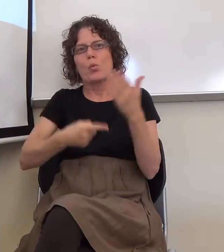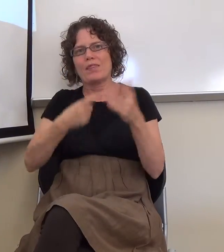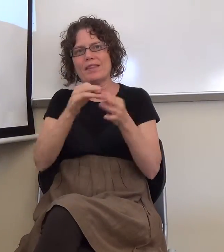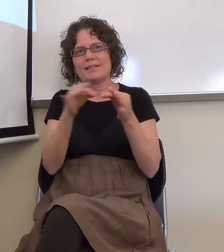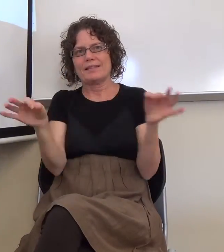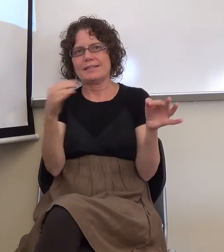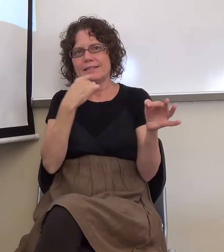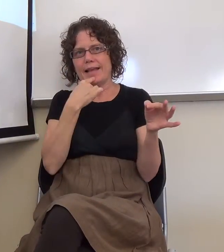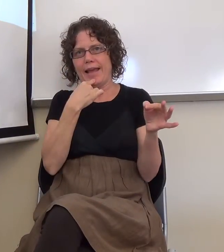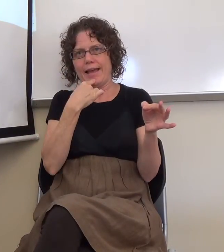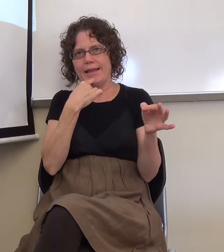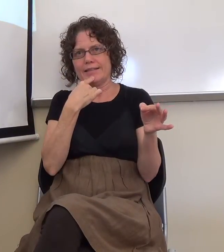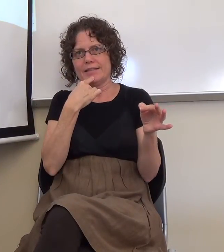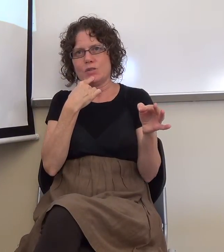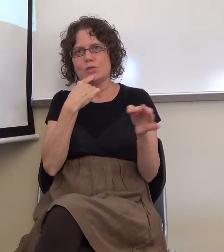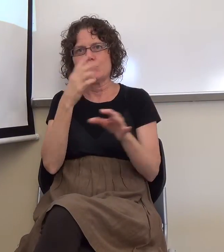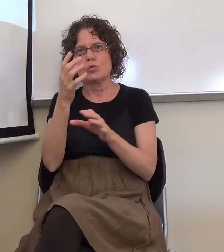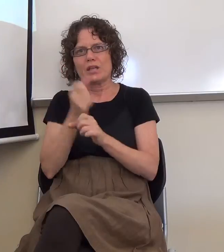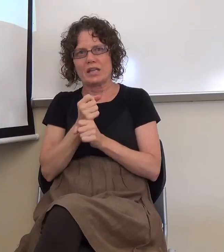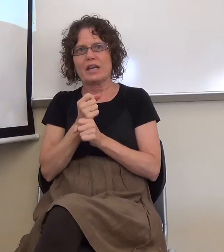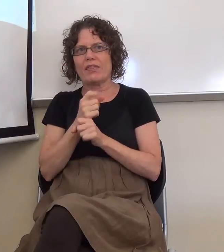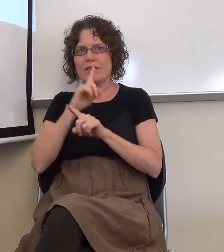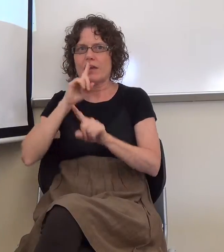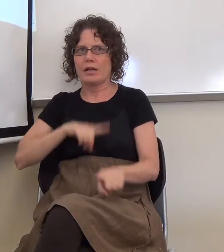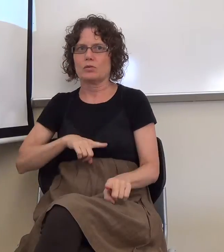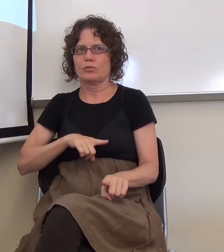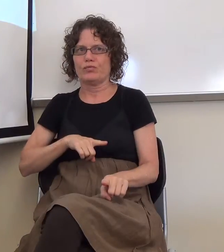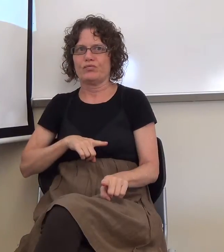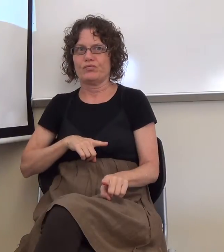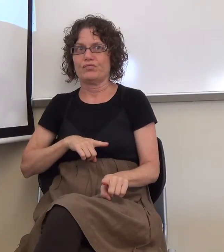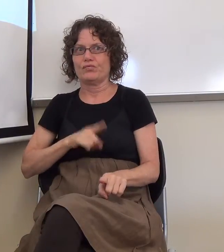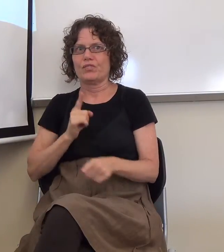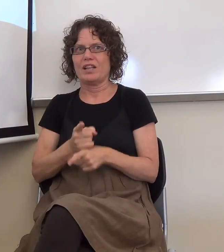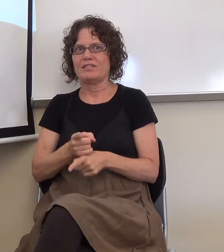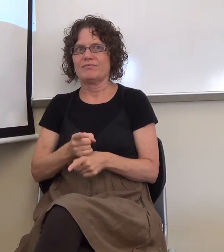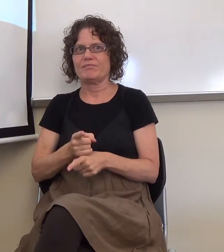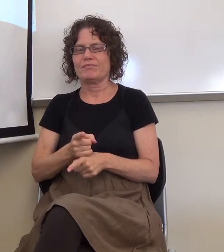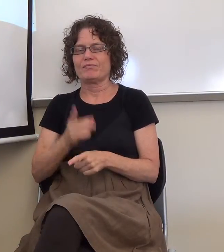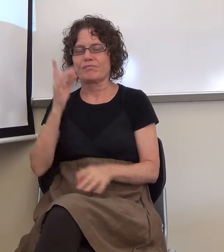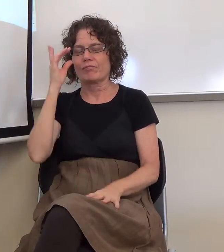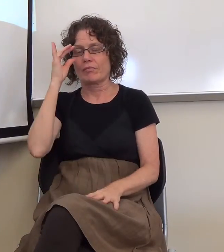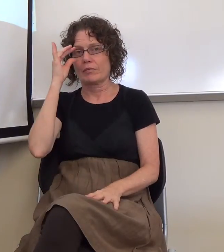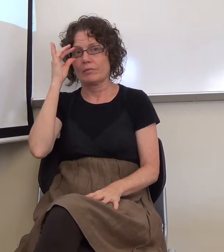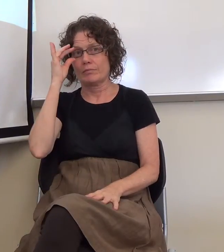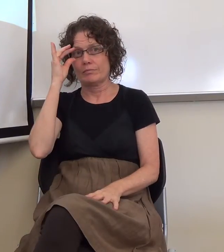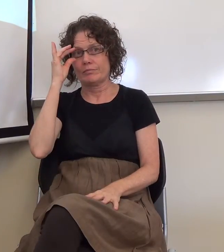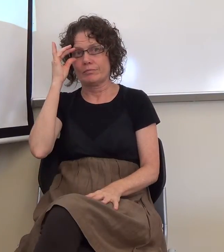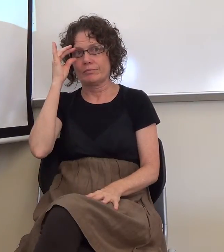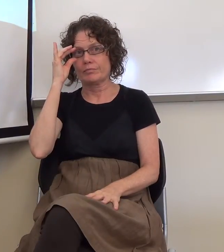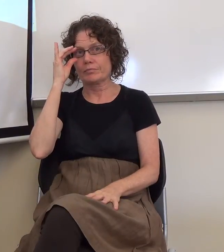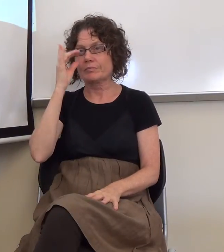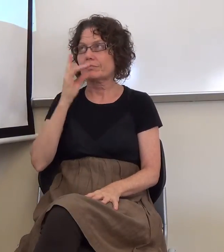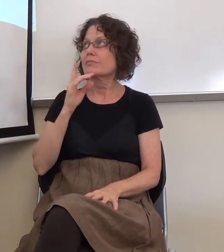to come up with what the answer is, okay? So this